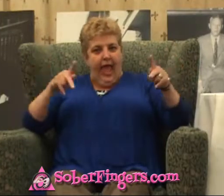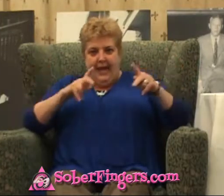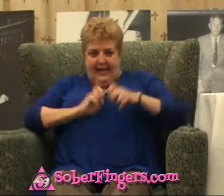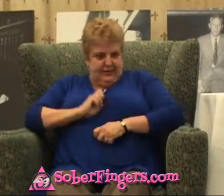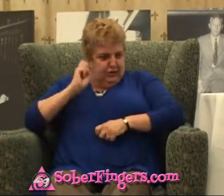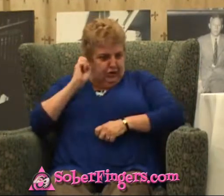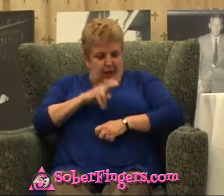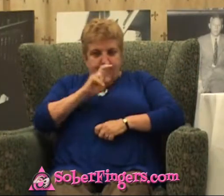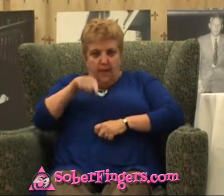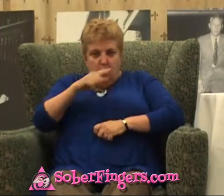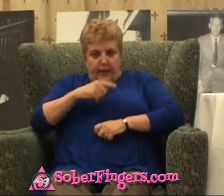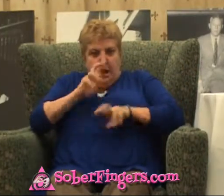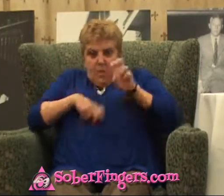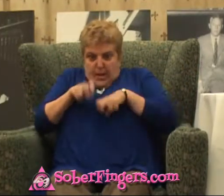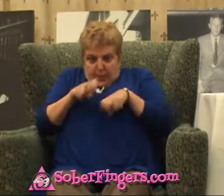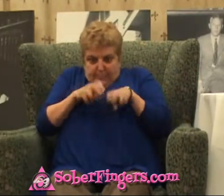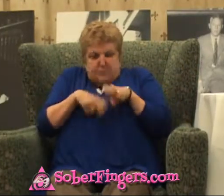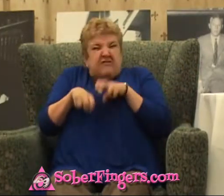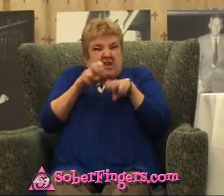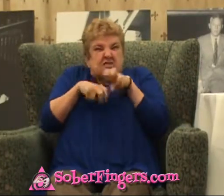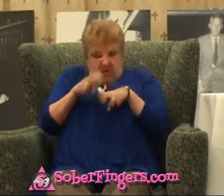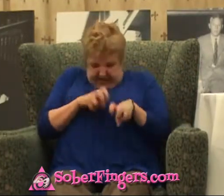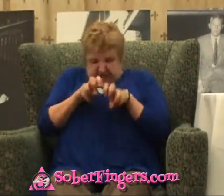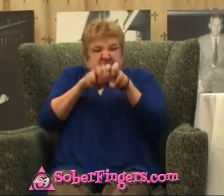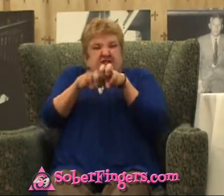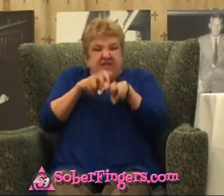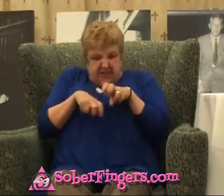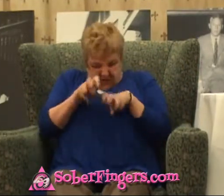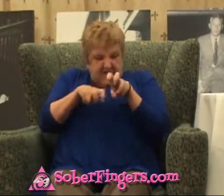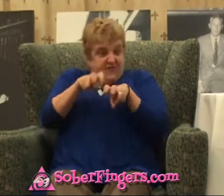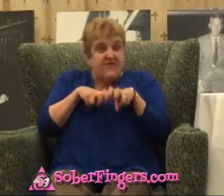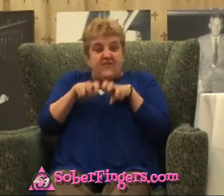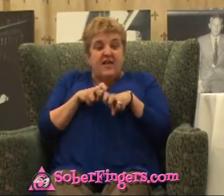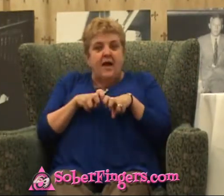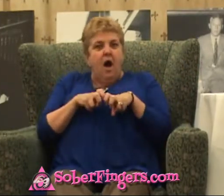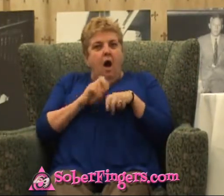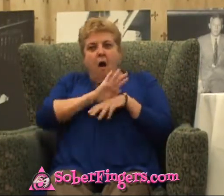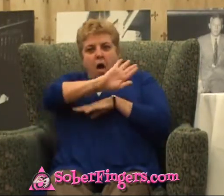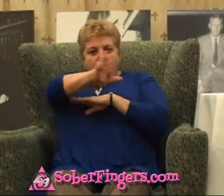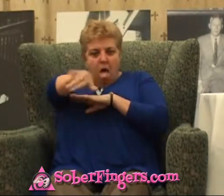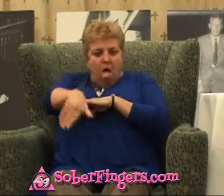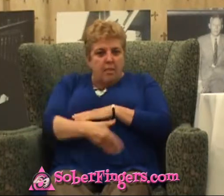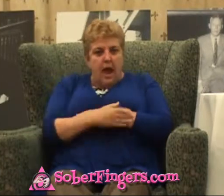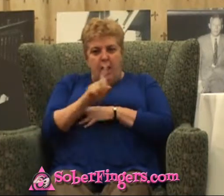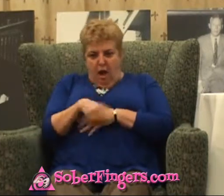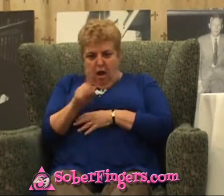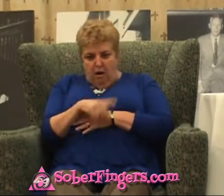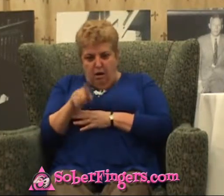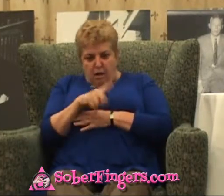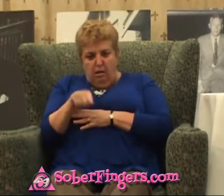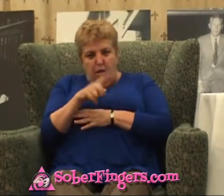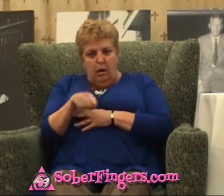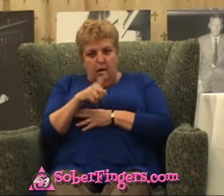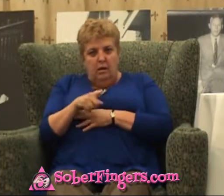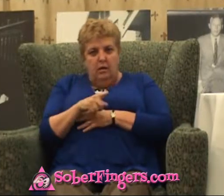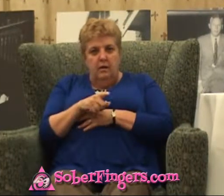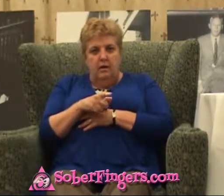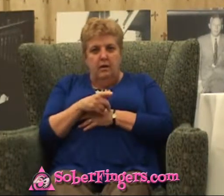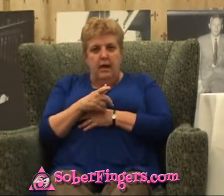they run, and they run, and they run, and they run, and they run, and they run, and they run. They run all night long in circles and get absolutely nowhere.